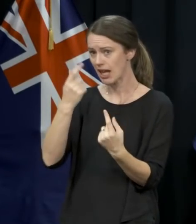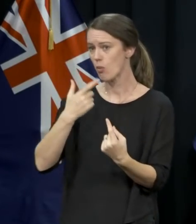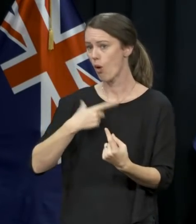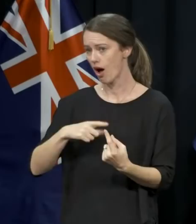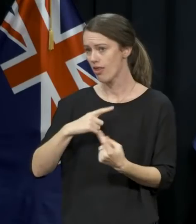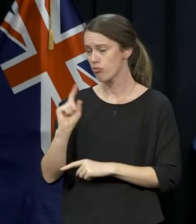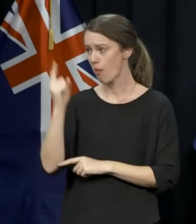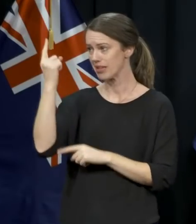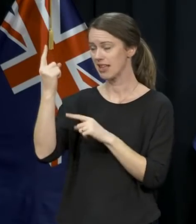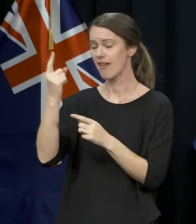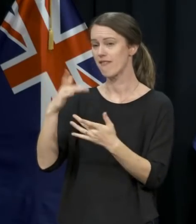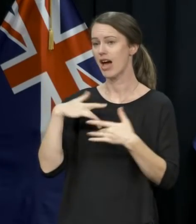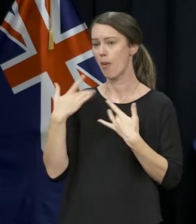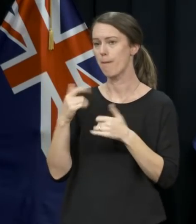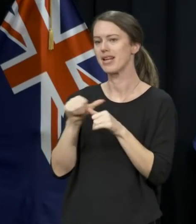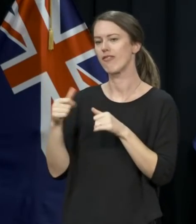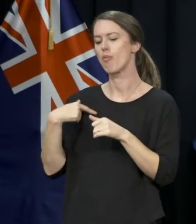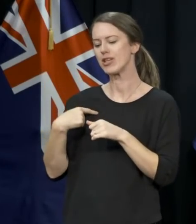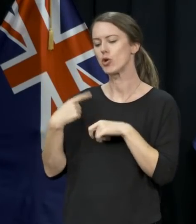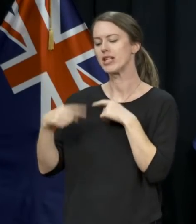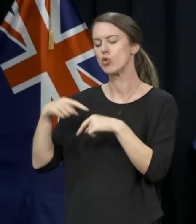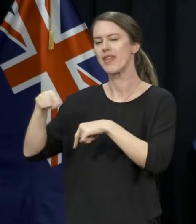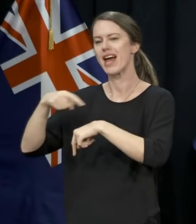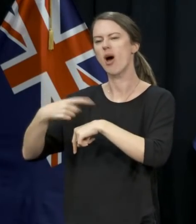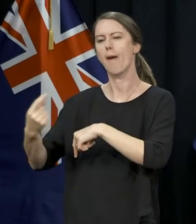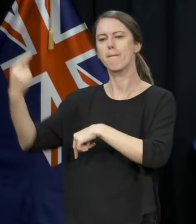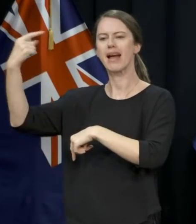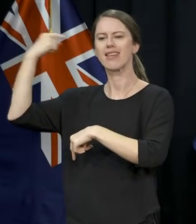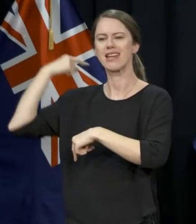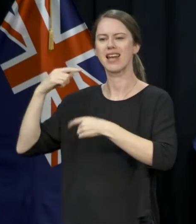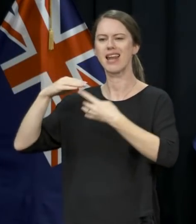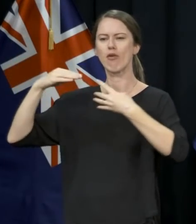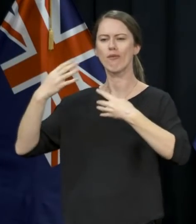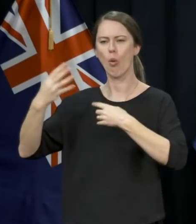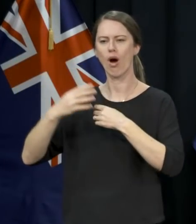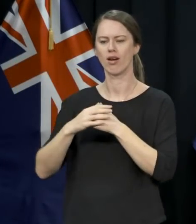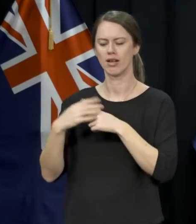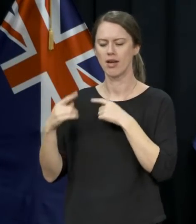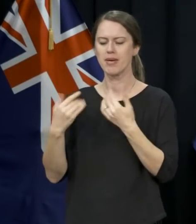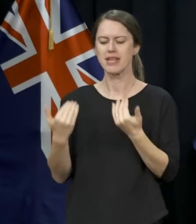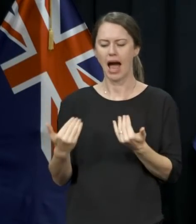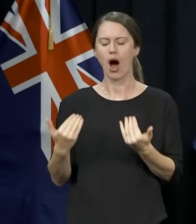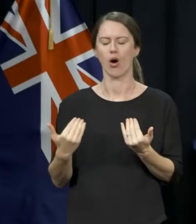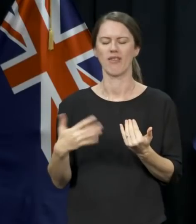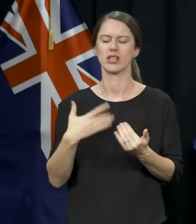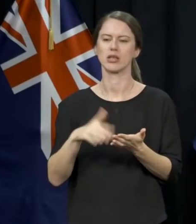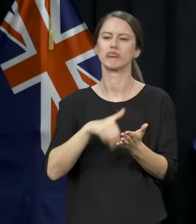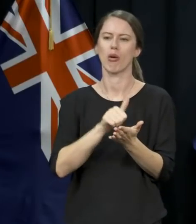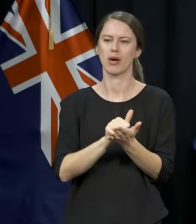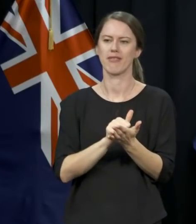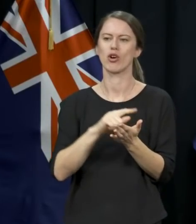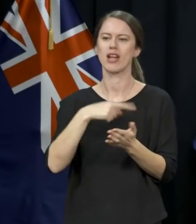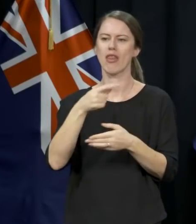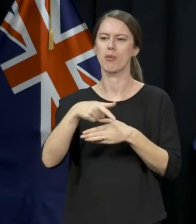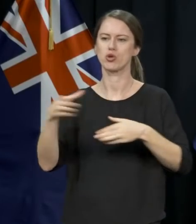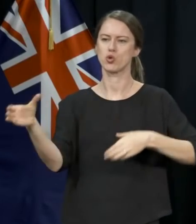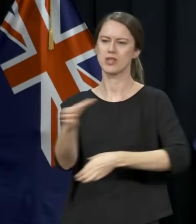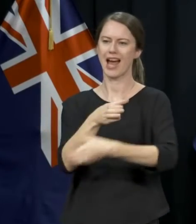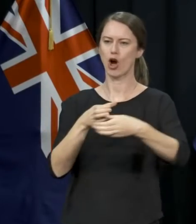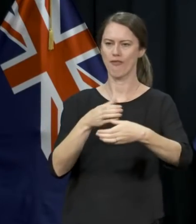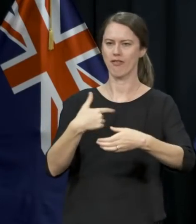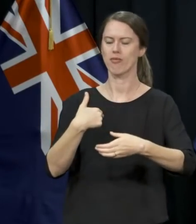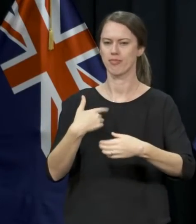Minister felt it necessary for me to continue at that time. But now that we're on a stable footing, it feels appropriate for someone else to take the